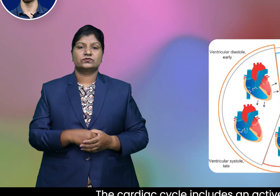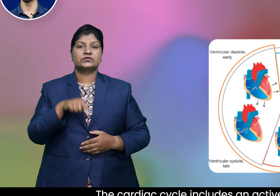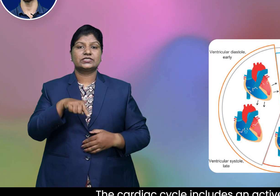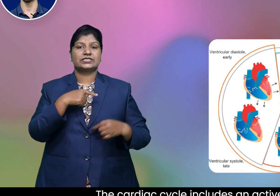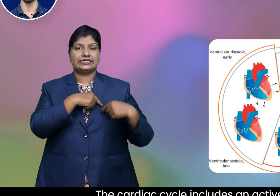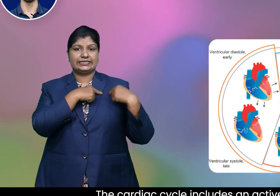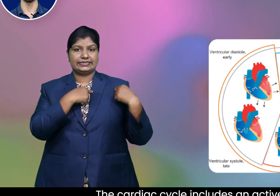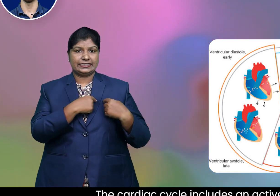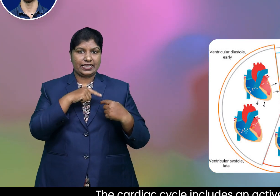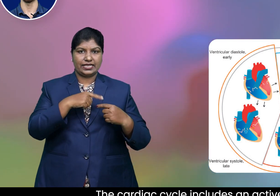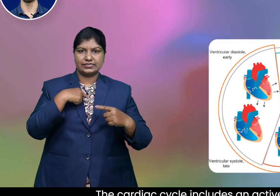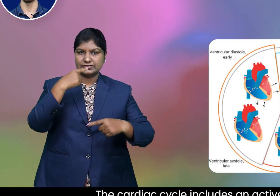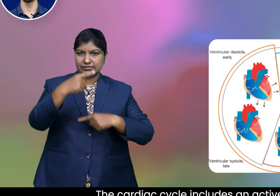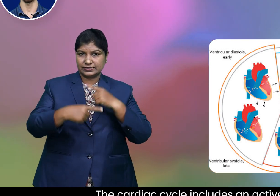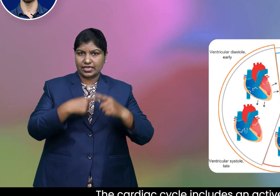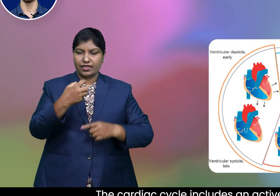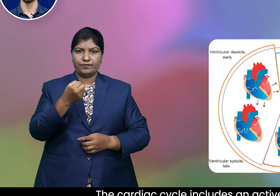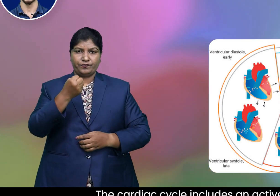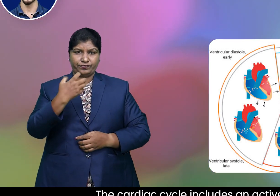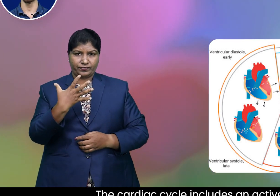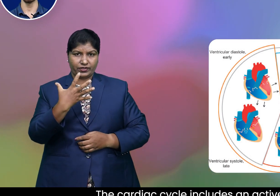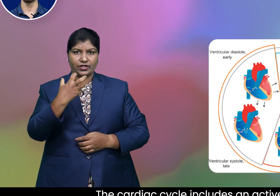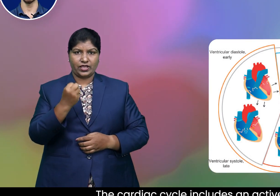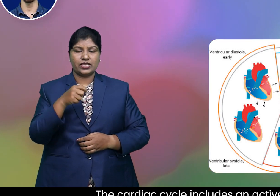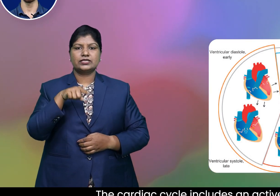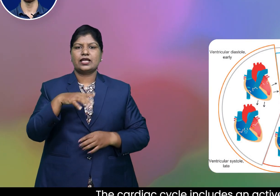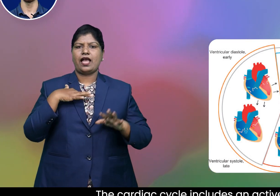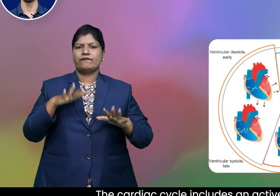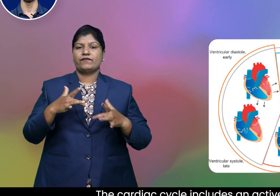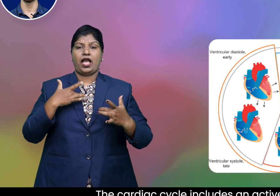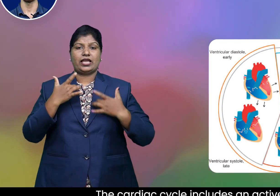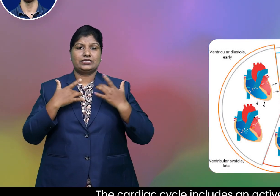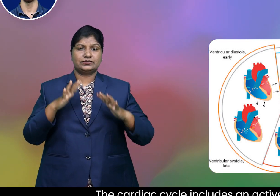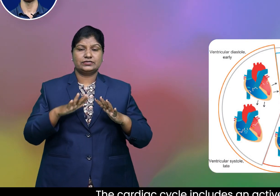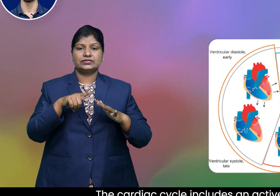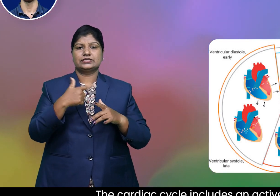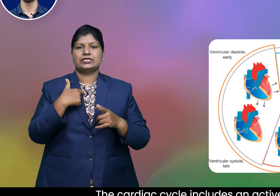The cardiac cycle includes an active phase,